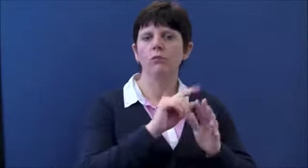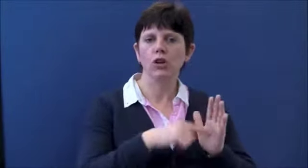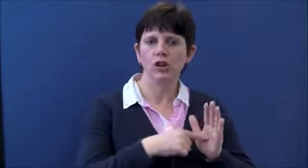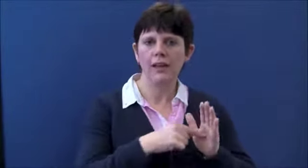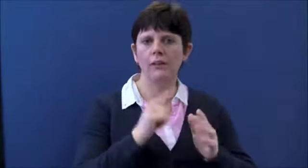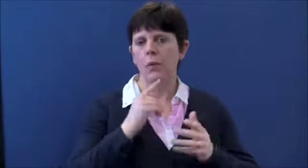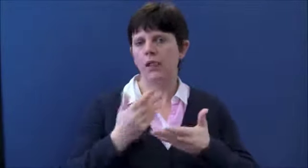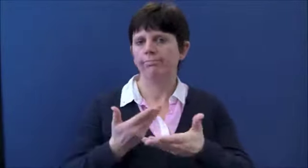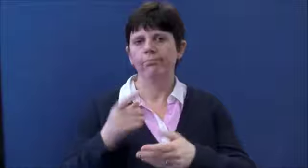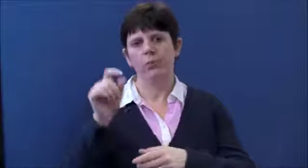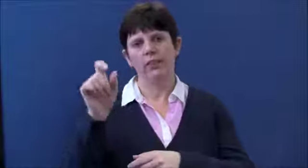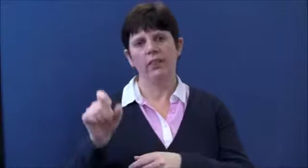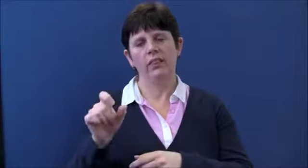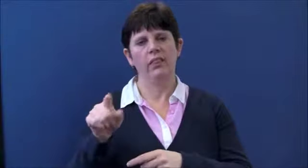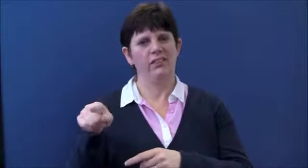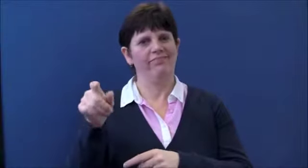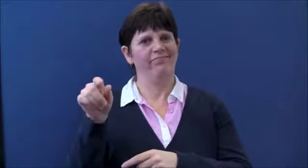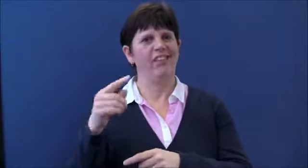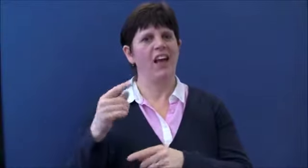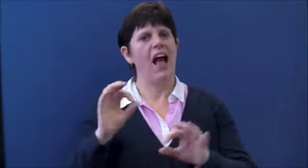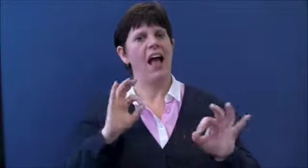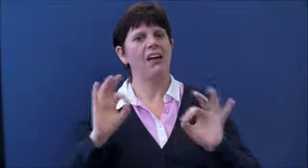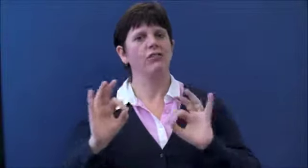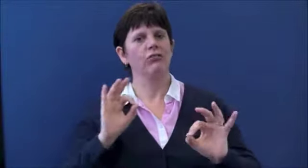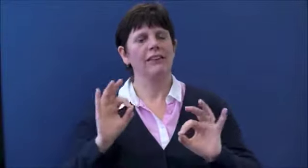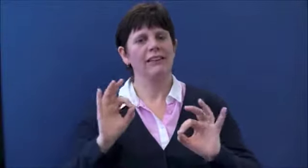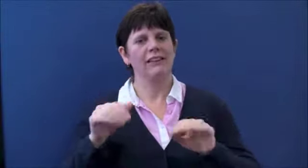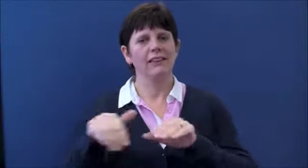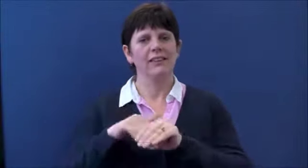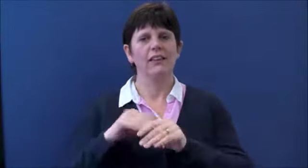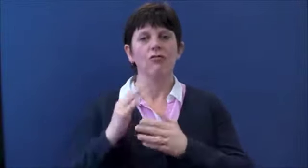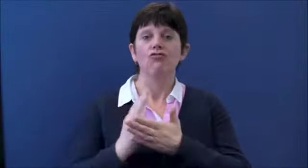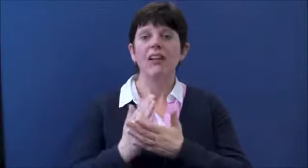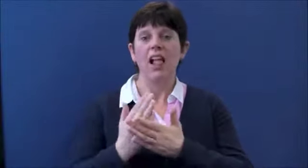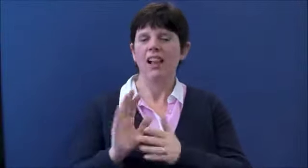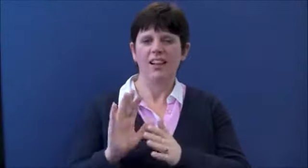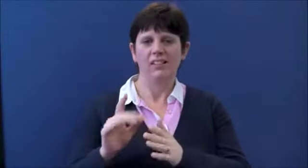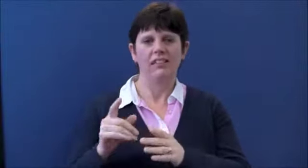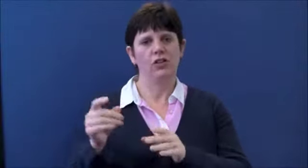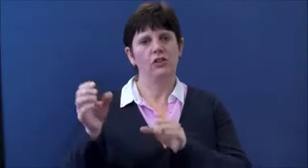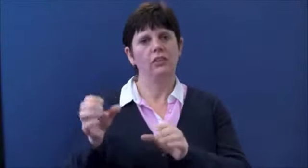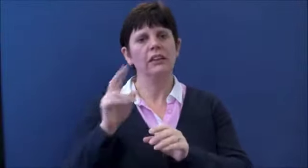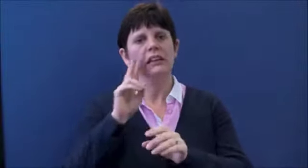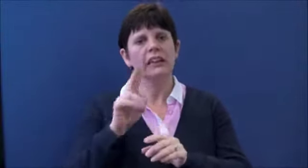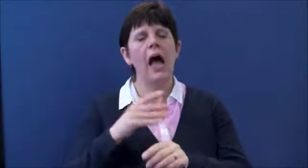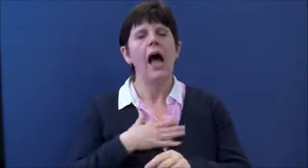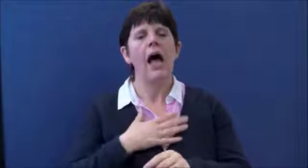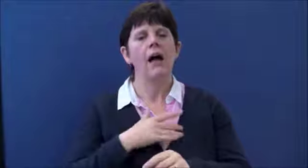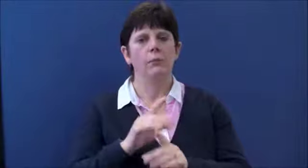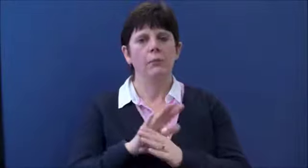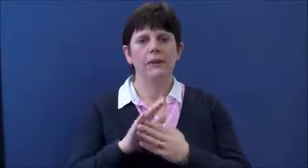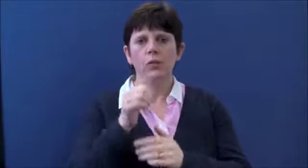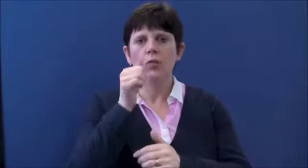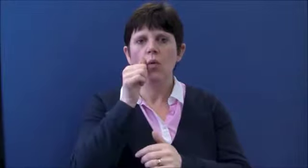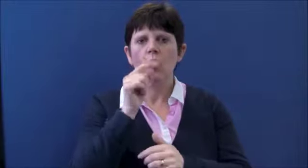study. The idea is that by watching our conversation, this will provide you with more of an understanding of what the project is about.